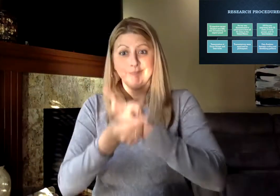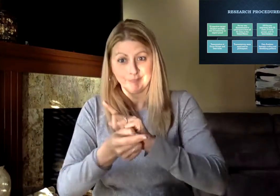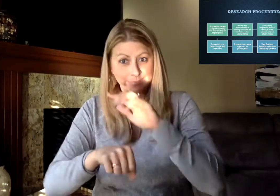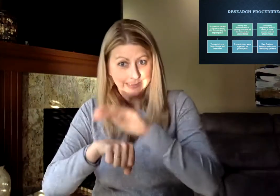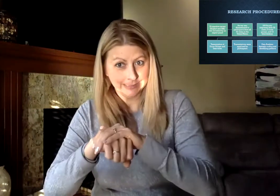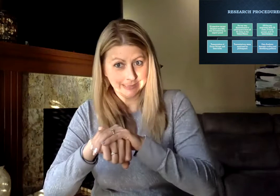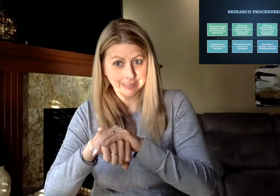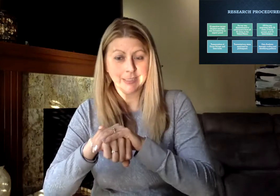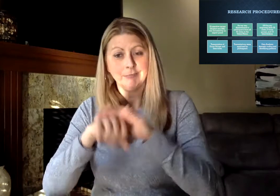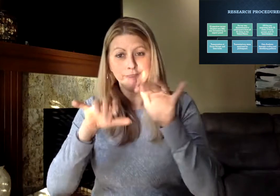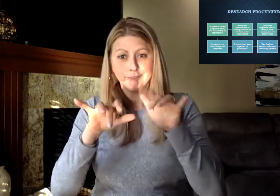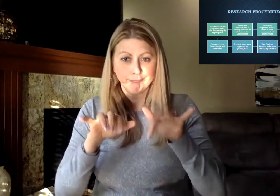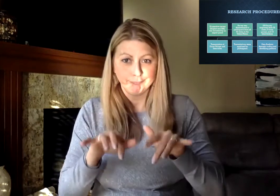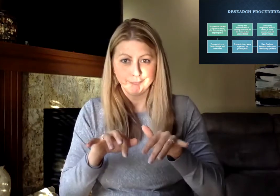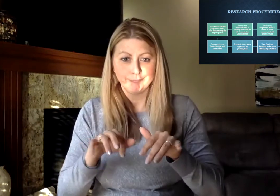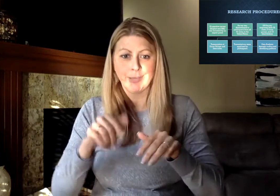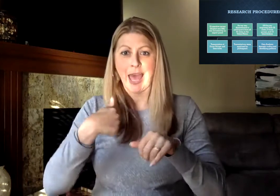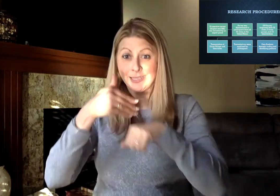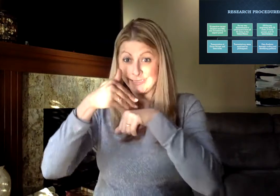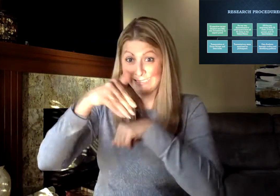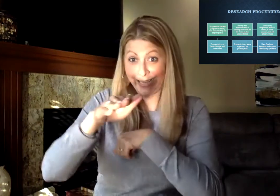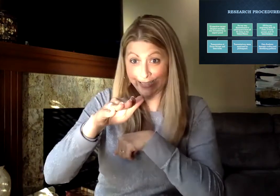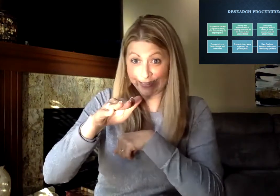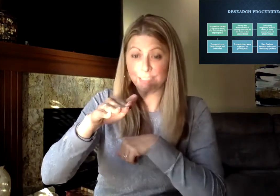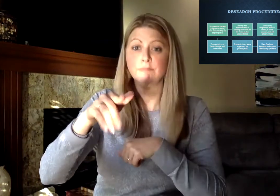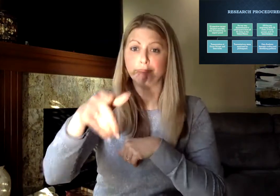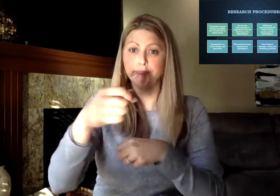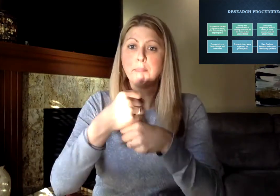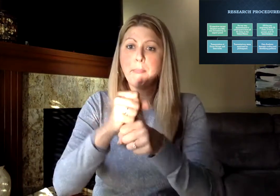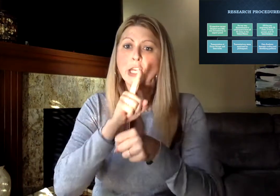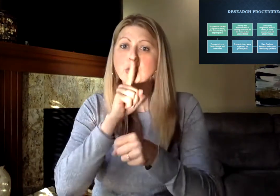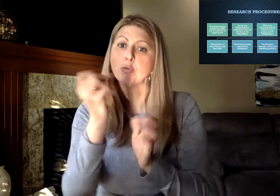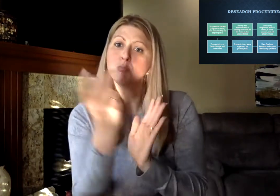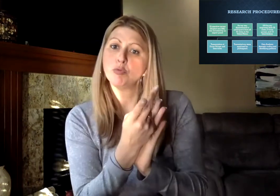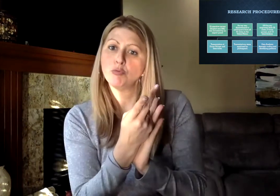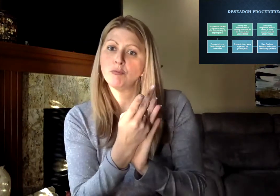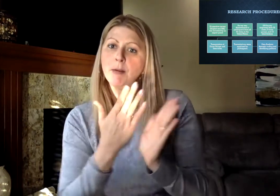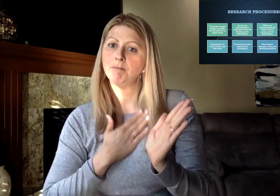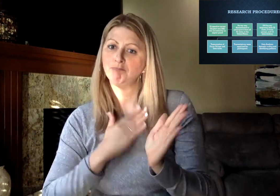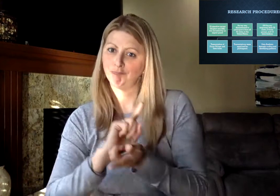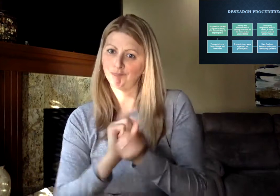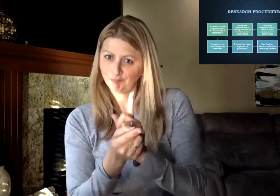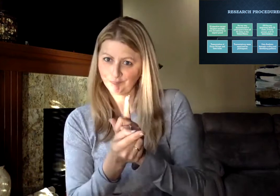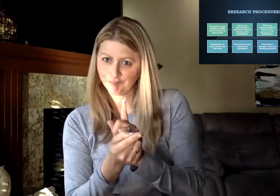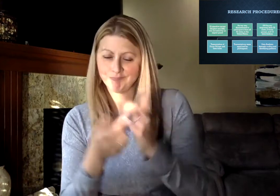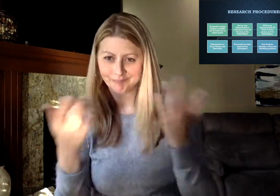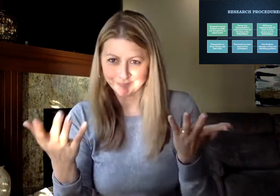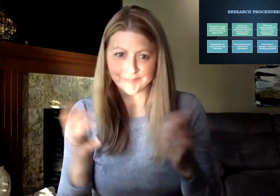Then I translated it into English, typed it out. I sent it to the participants, make sure they approved my